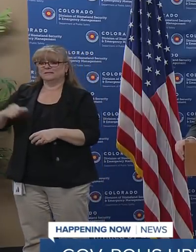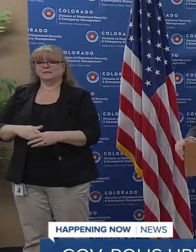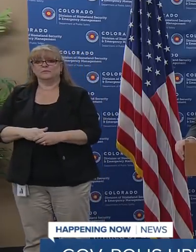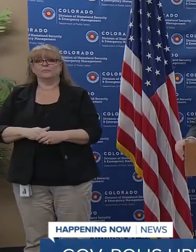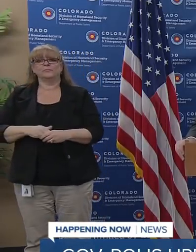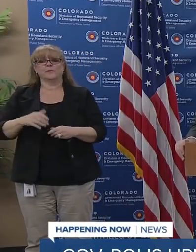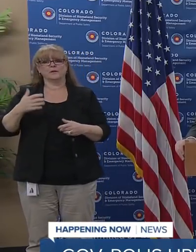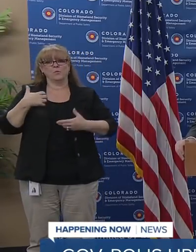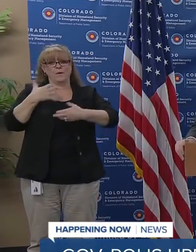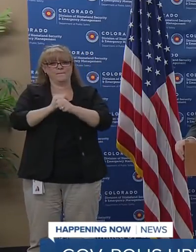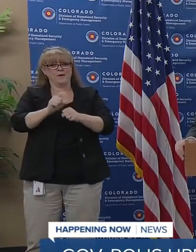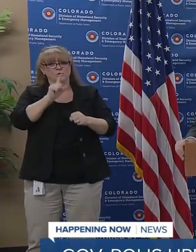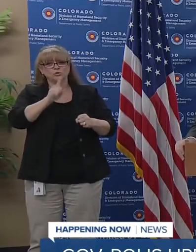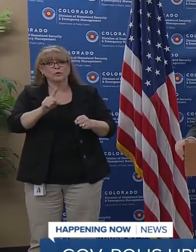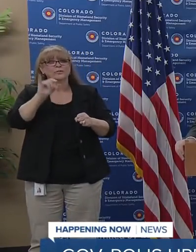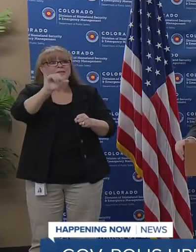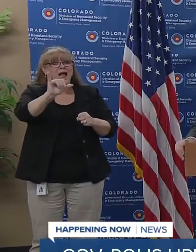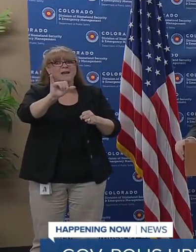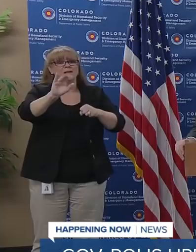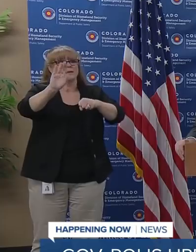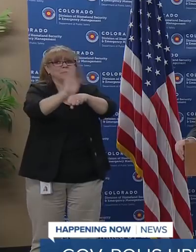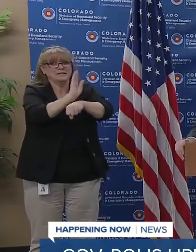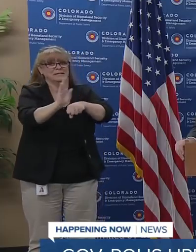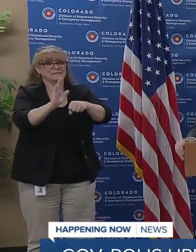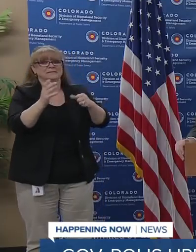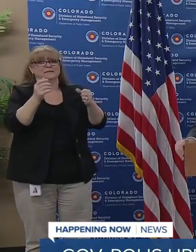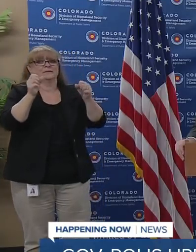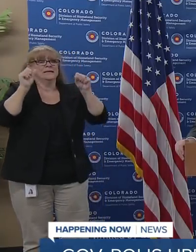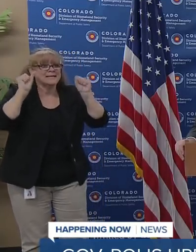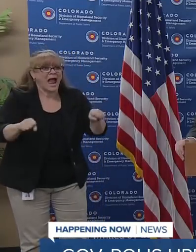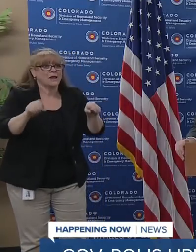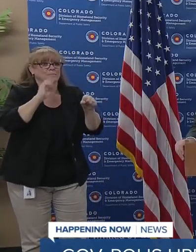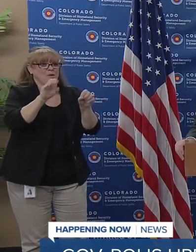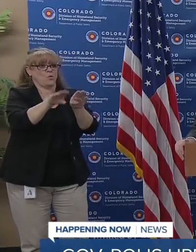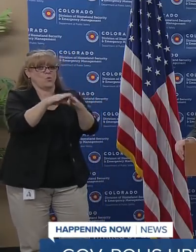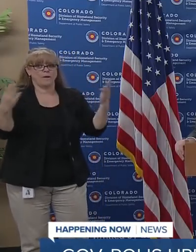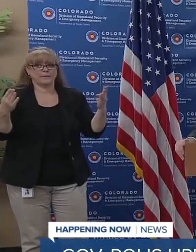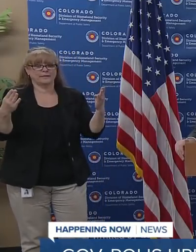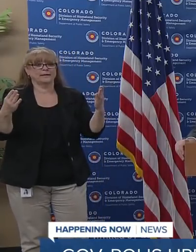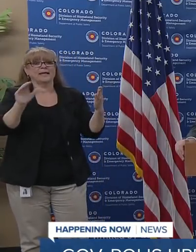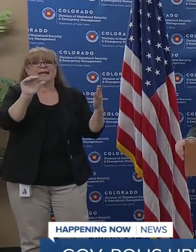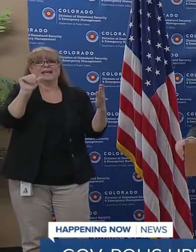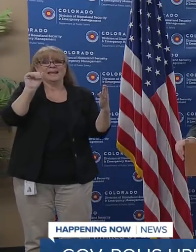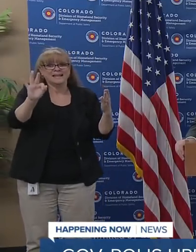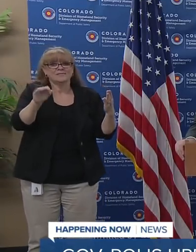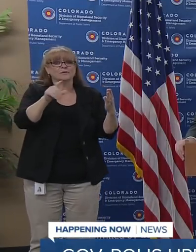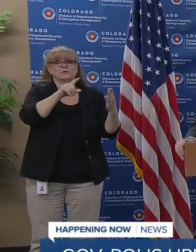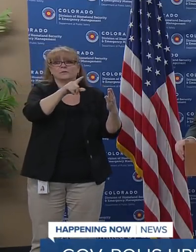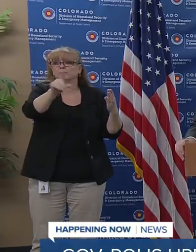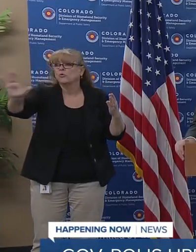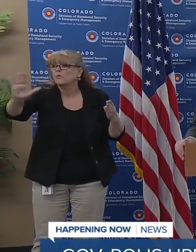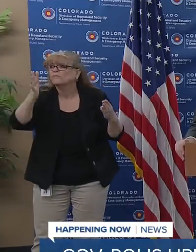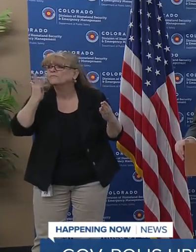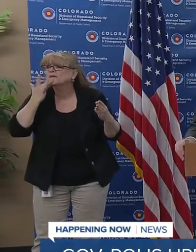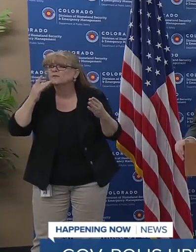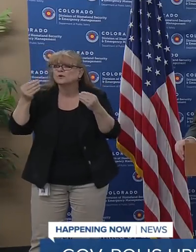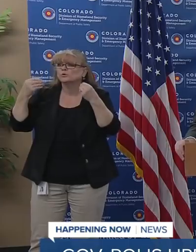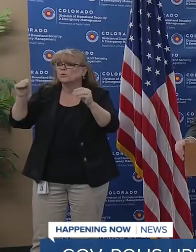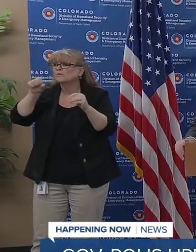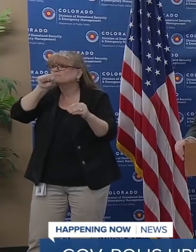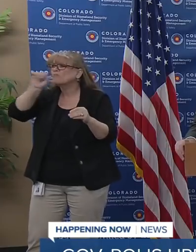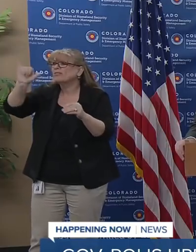who are customers of different stores out there, we want your favorite stores to be open. And we are delaying all of their payments due in